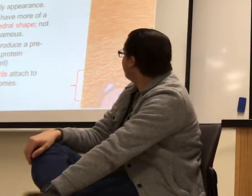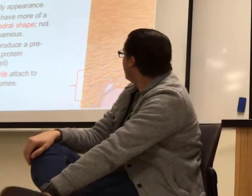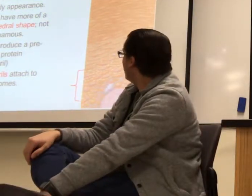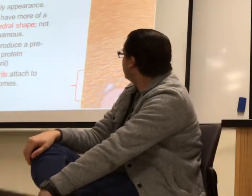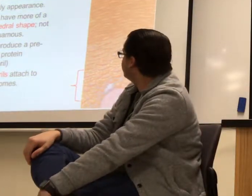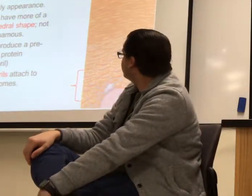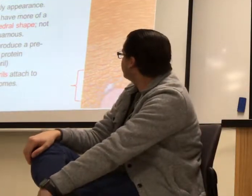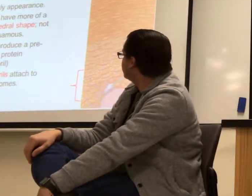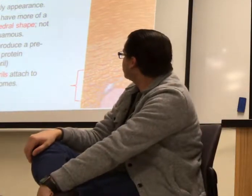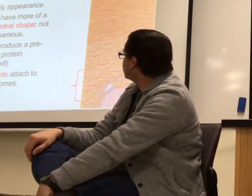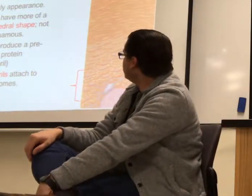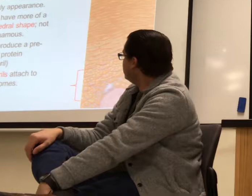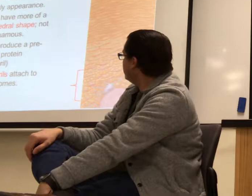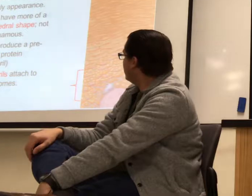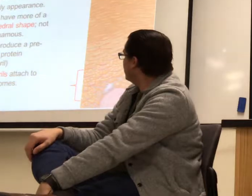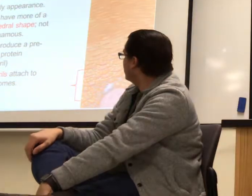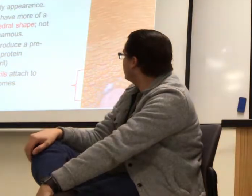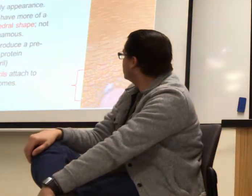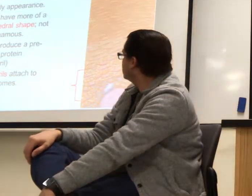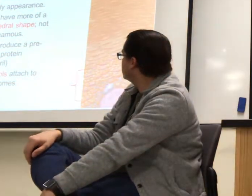produce